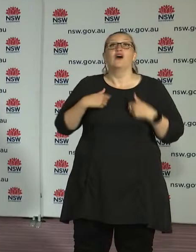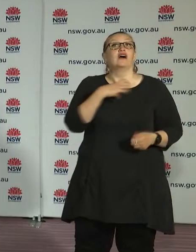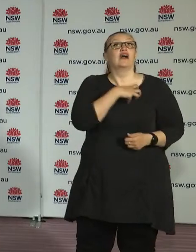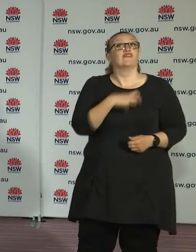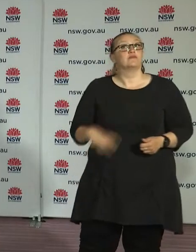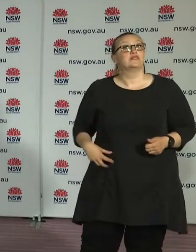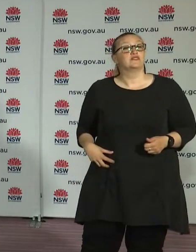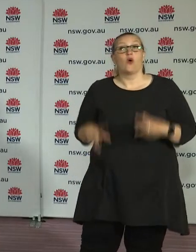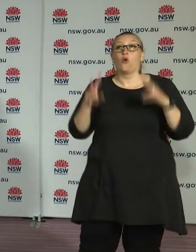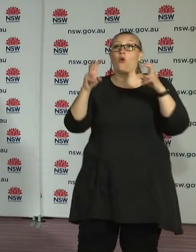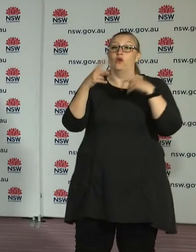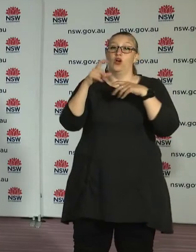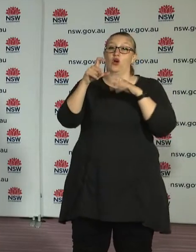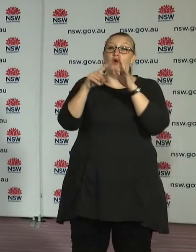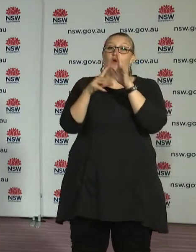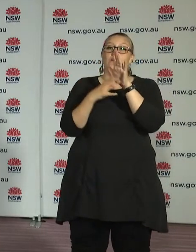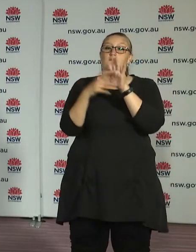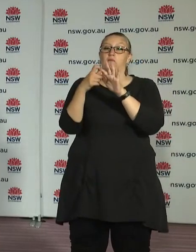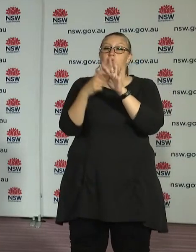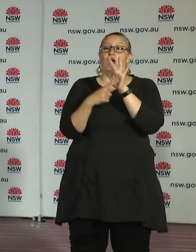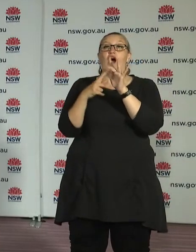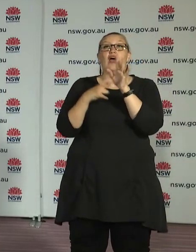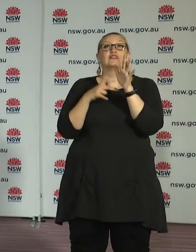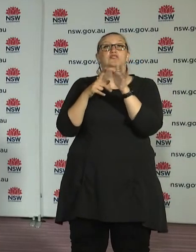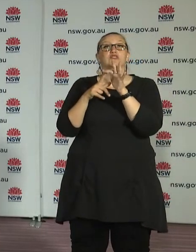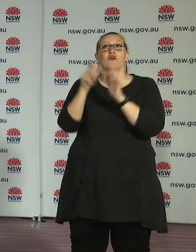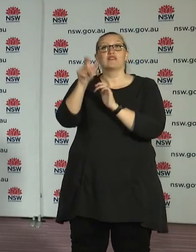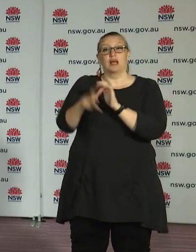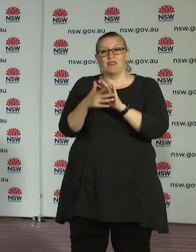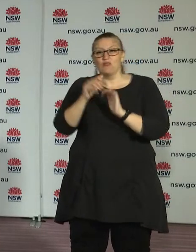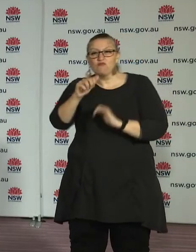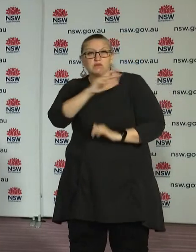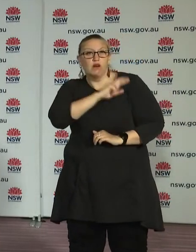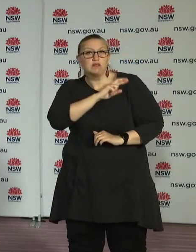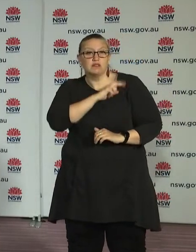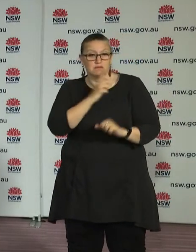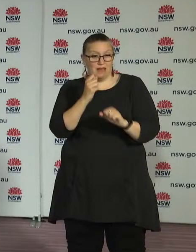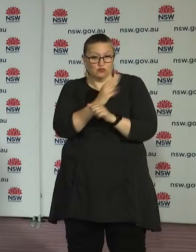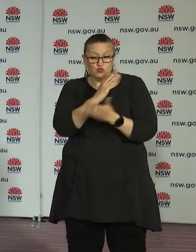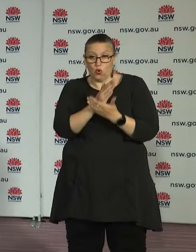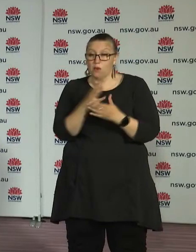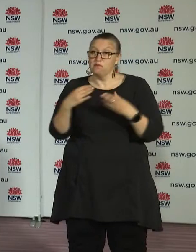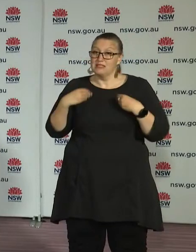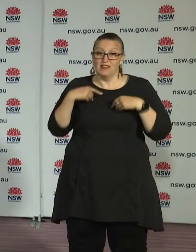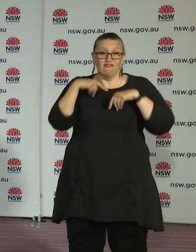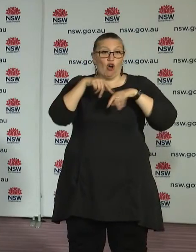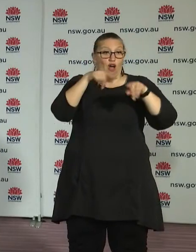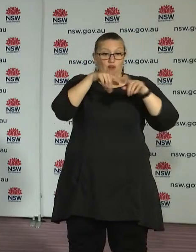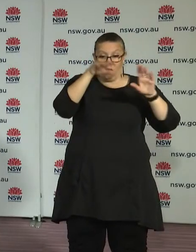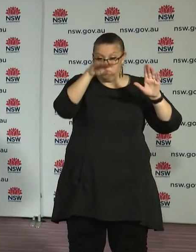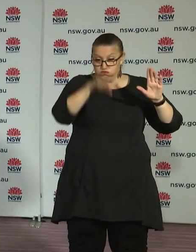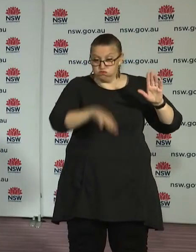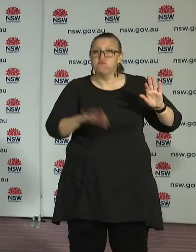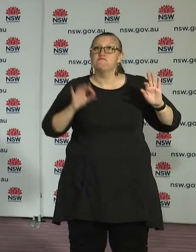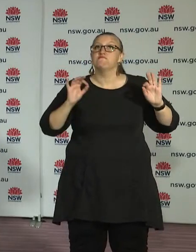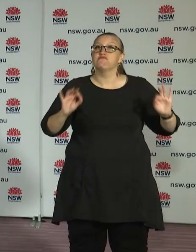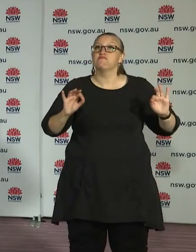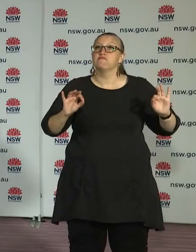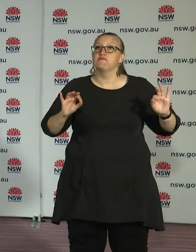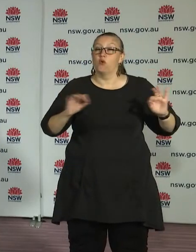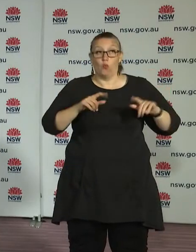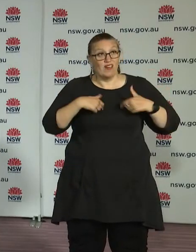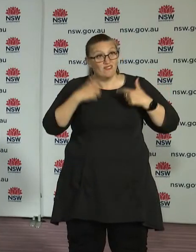on businesses. In most instances, businesses, for example, satisfied 8 out of 10 COVID safety plans and then were supported in getting